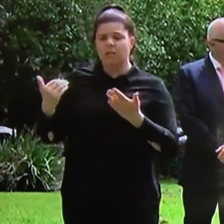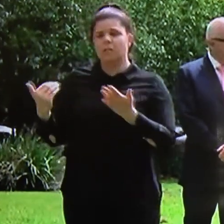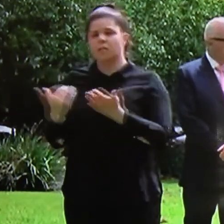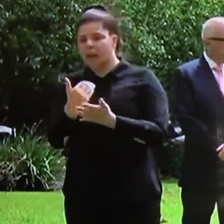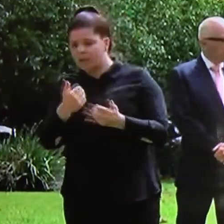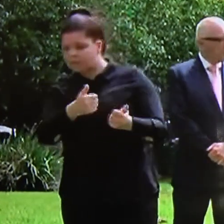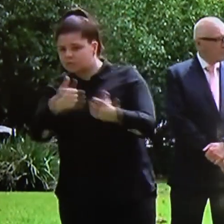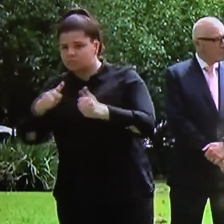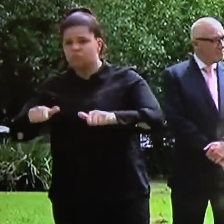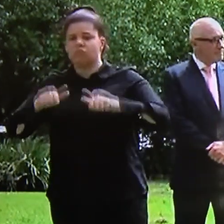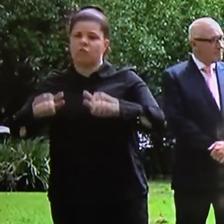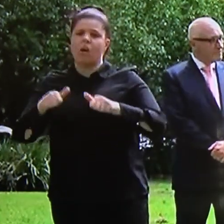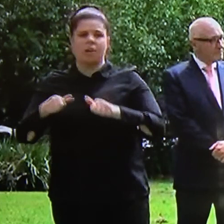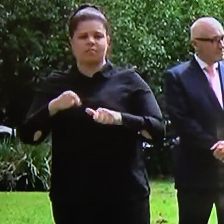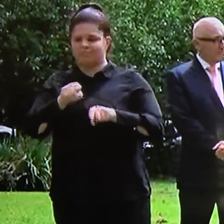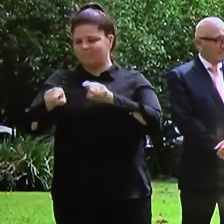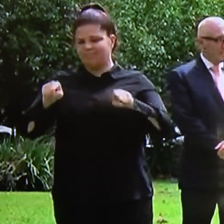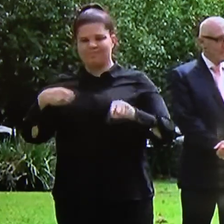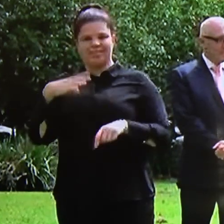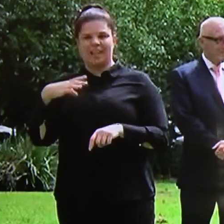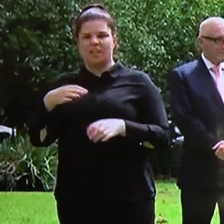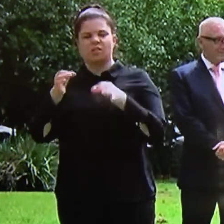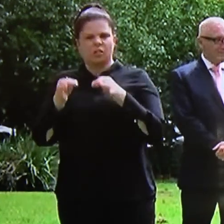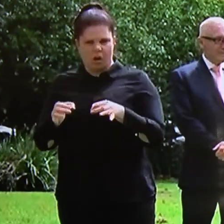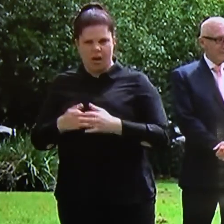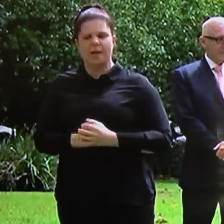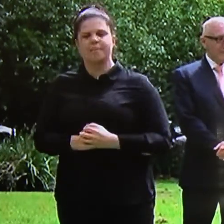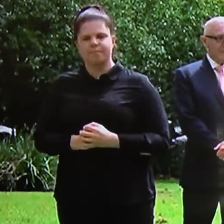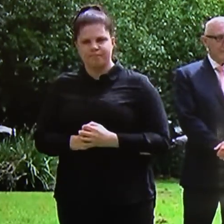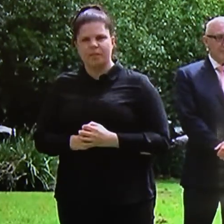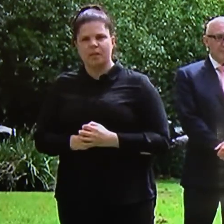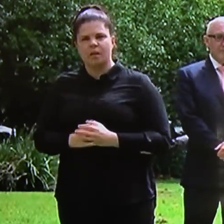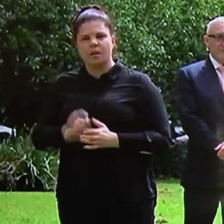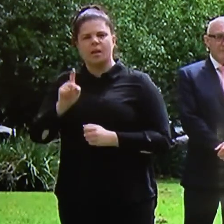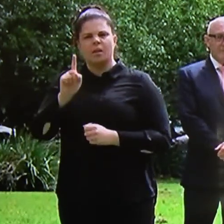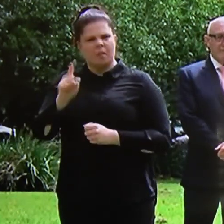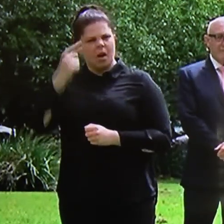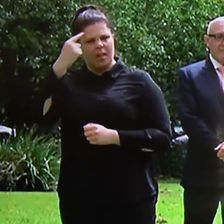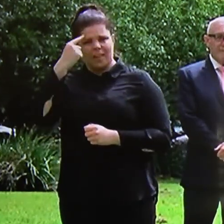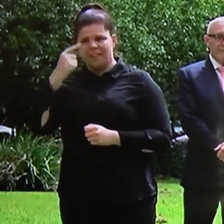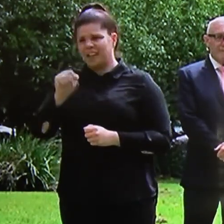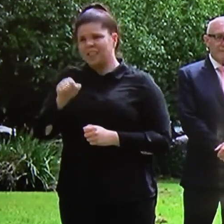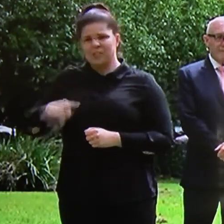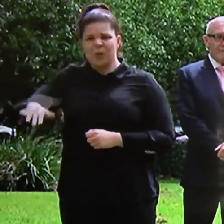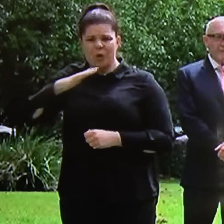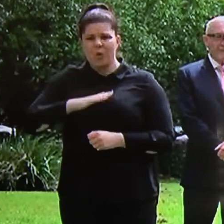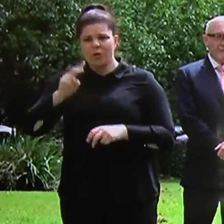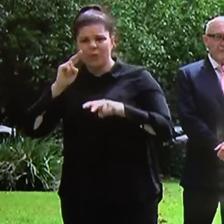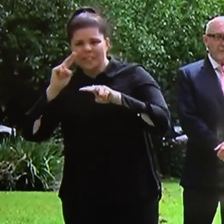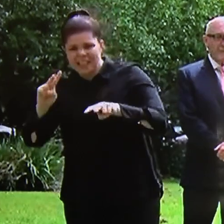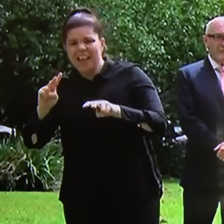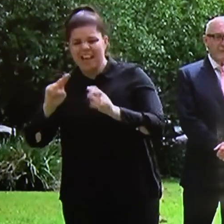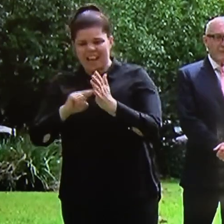for them to work through. I think that it's fair to say that we'd all love to see the